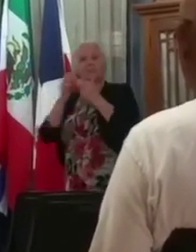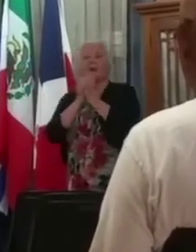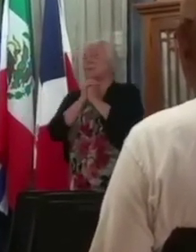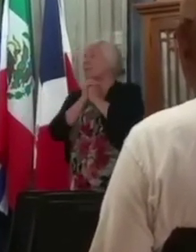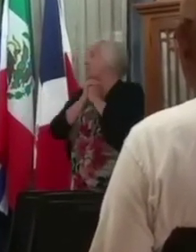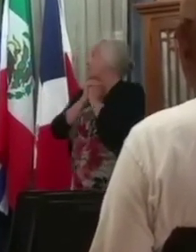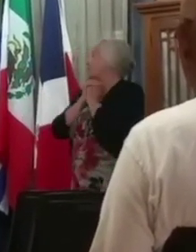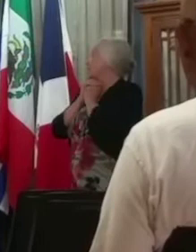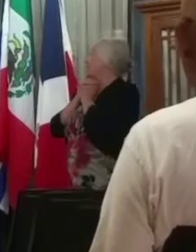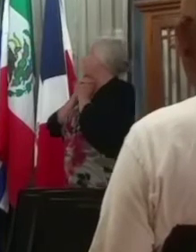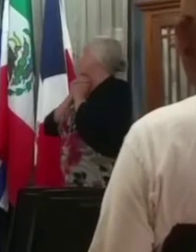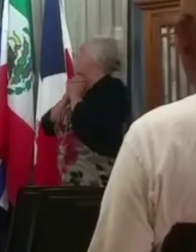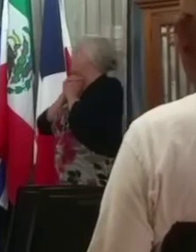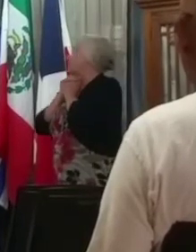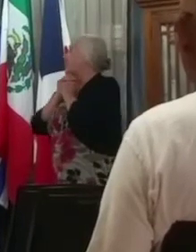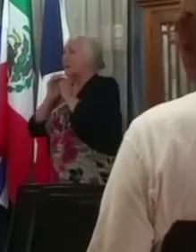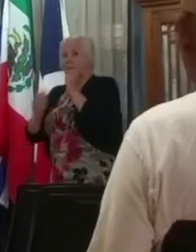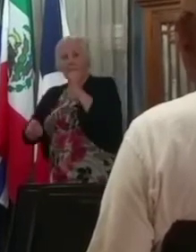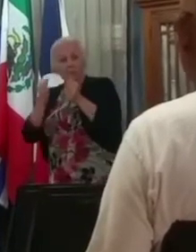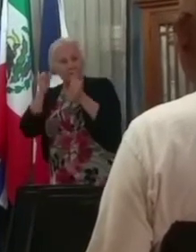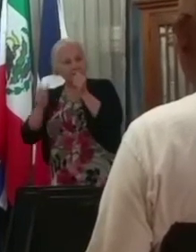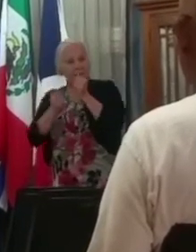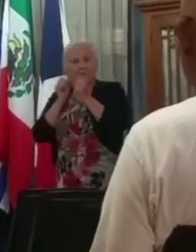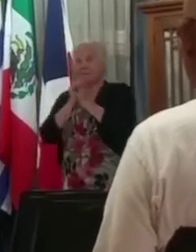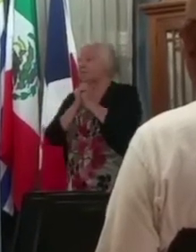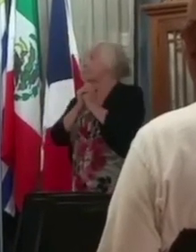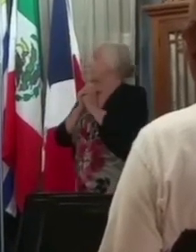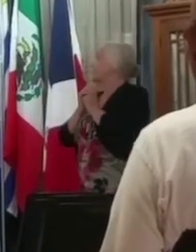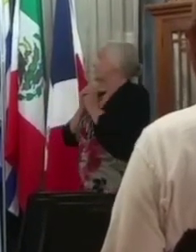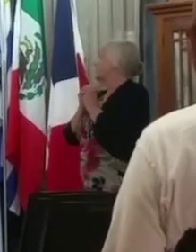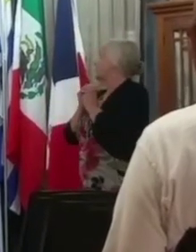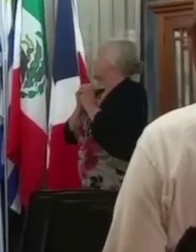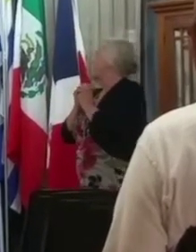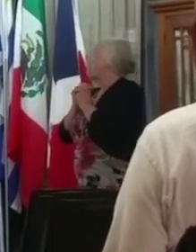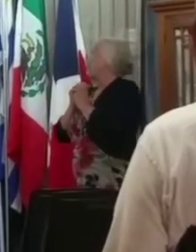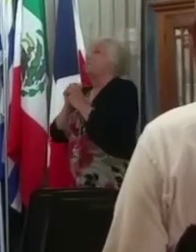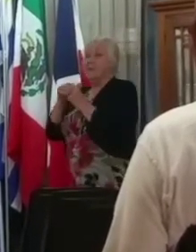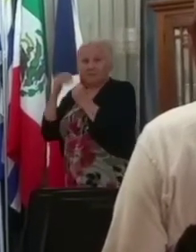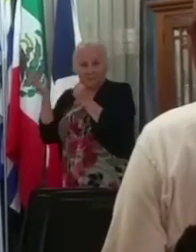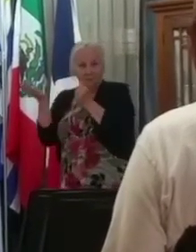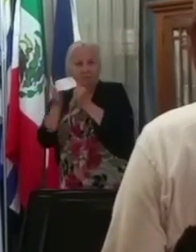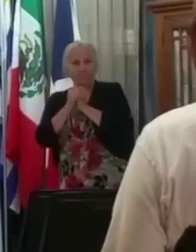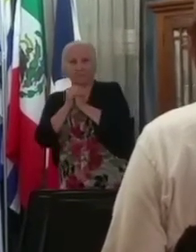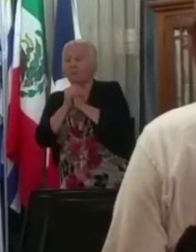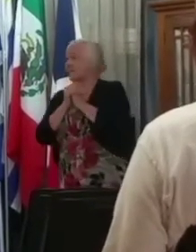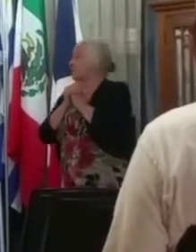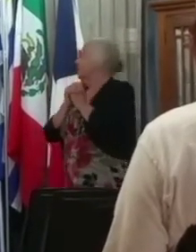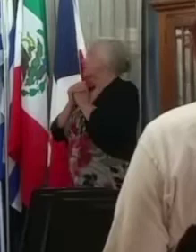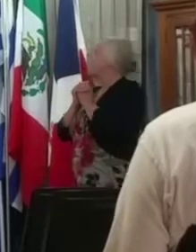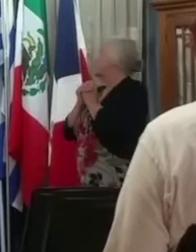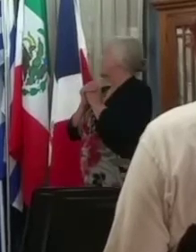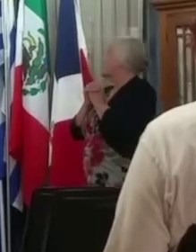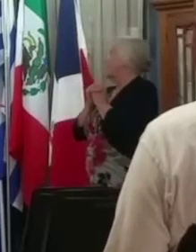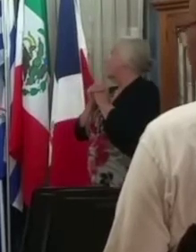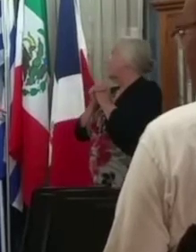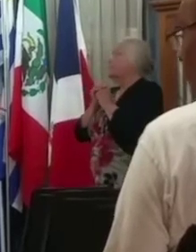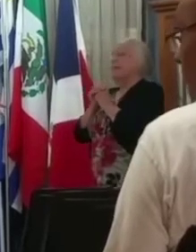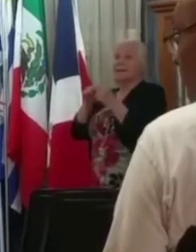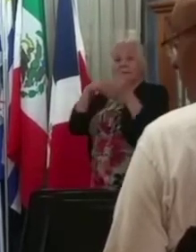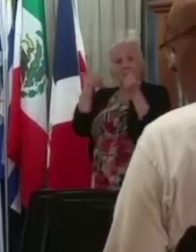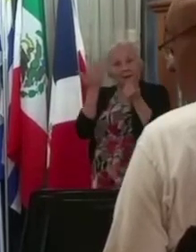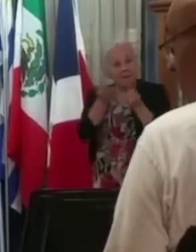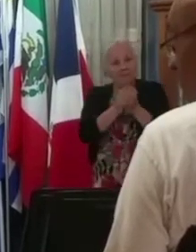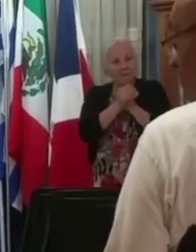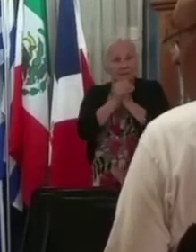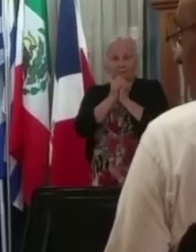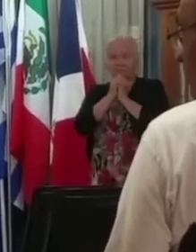camino para Toronto, I was driving through Wisconsin. Iba por Wisconsin. Nancy was riding with me. Nancy iba conmigo. She wanted to stop at McDonald's.